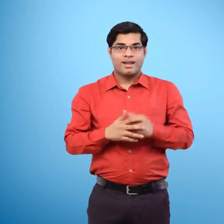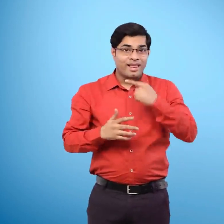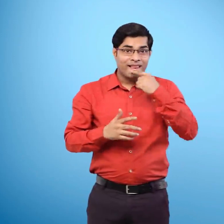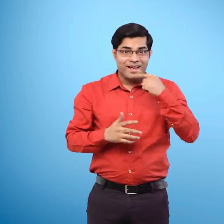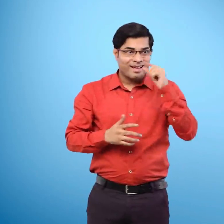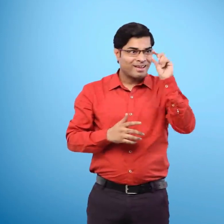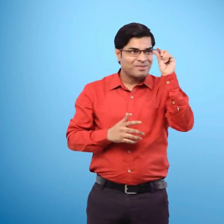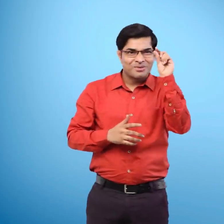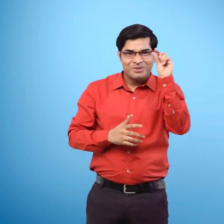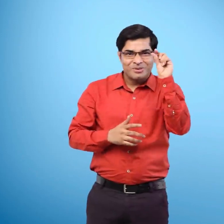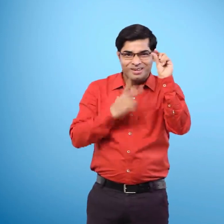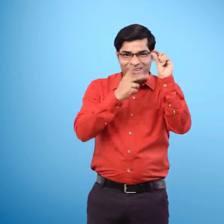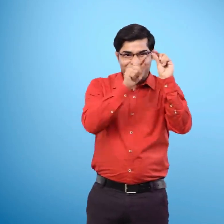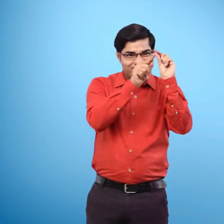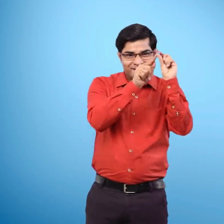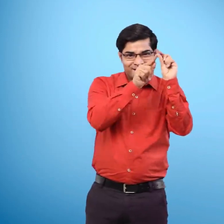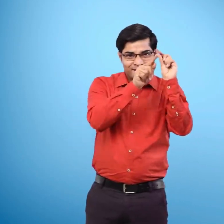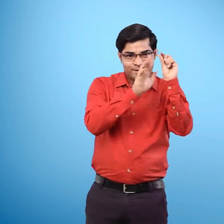Small red circle at the top left corner.